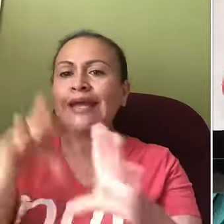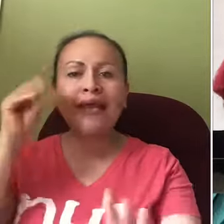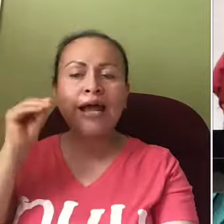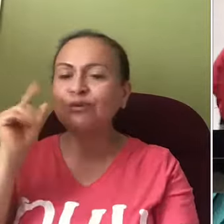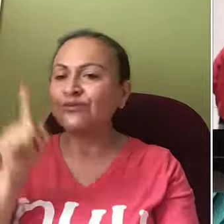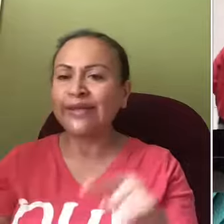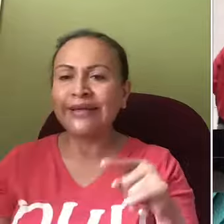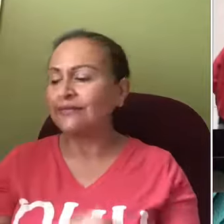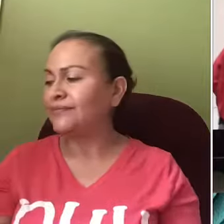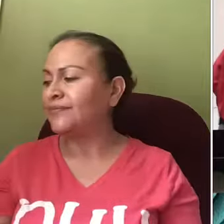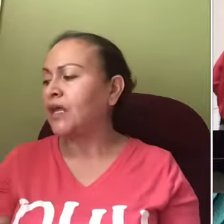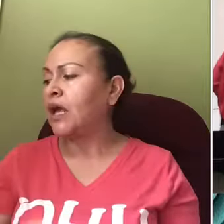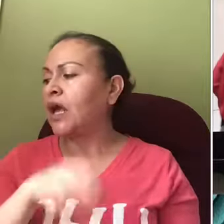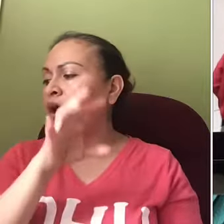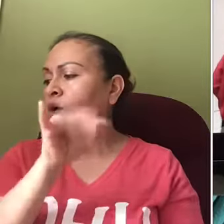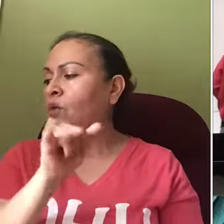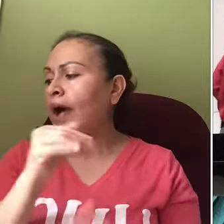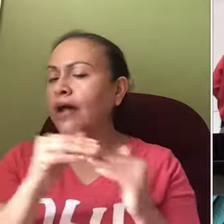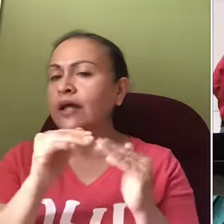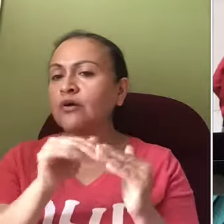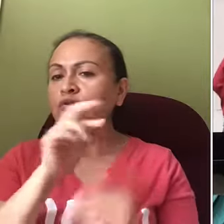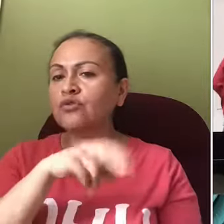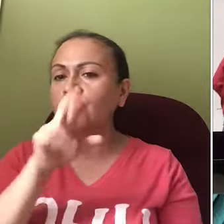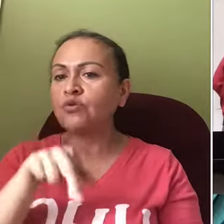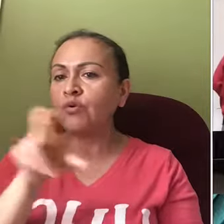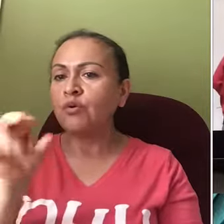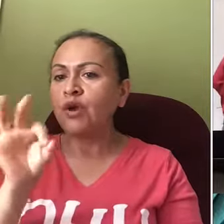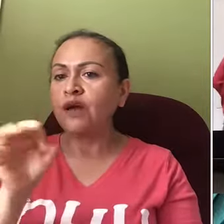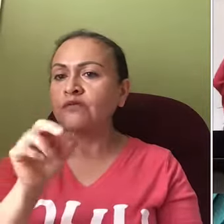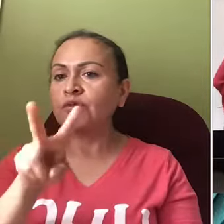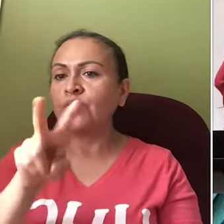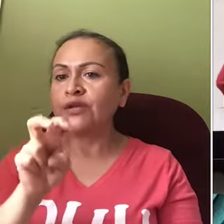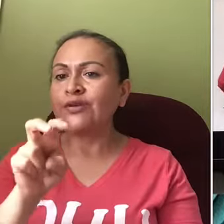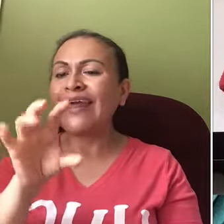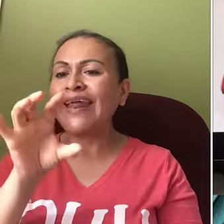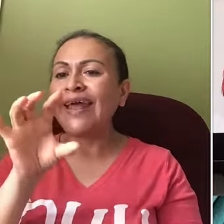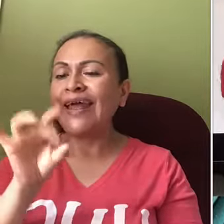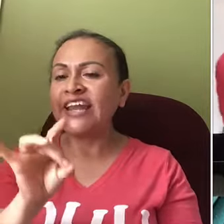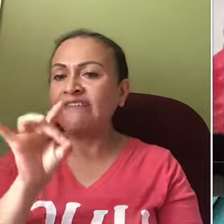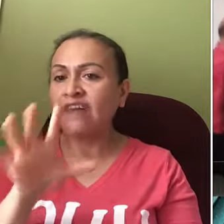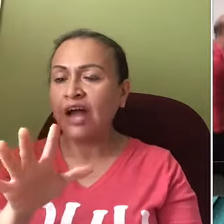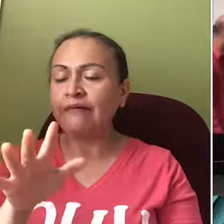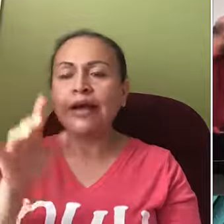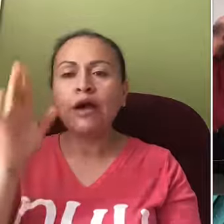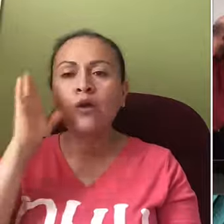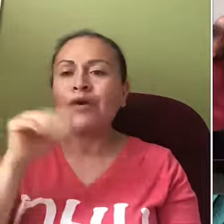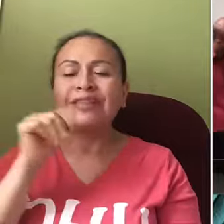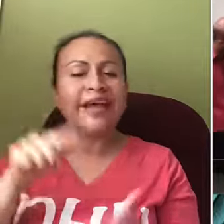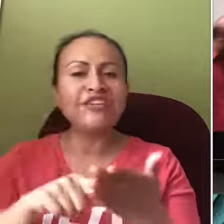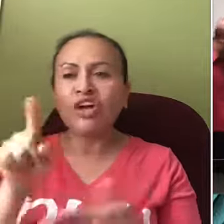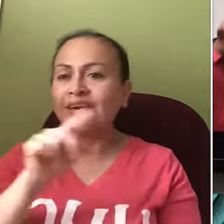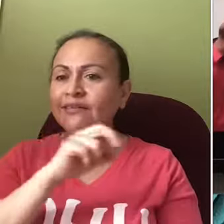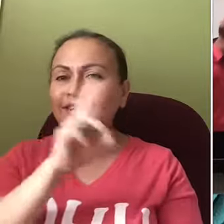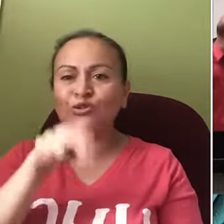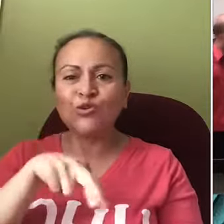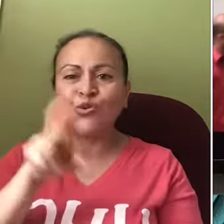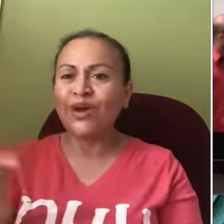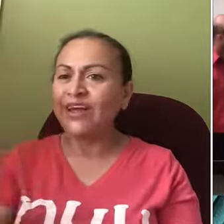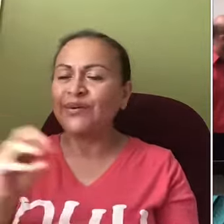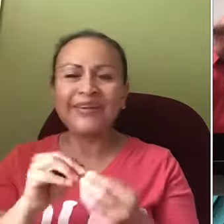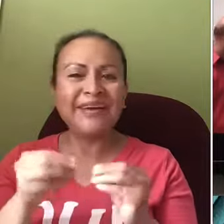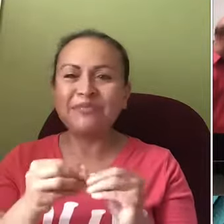Y equals the square root of 285. Now I'm not going to check all my square numbers to simplify that, just to kind of keep this video a little